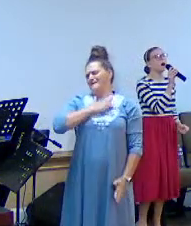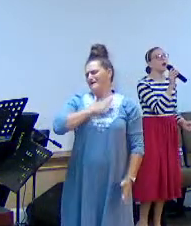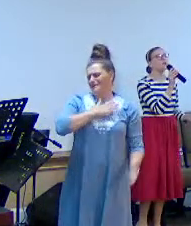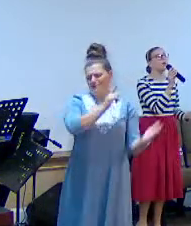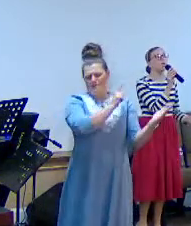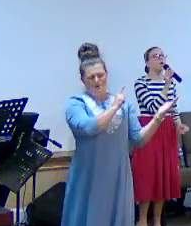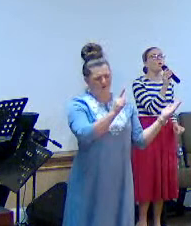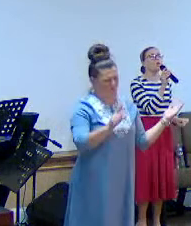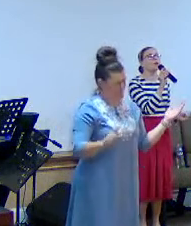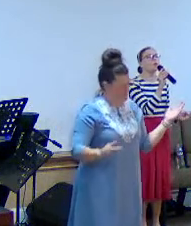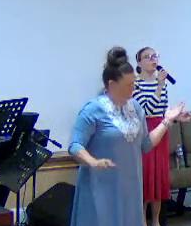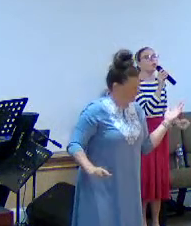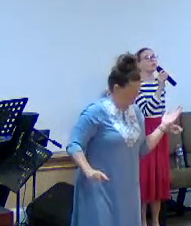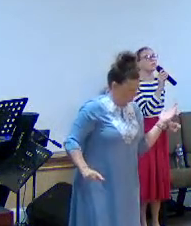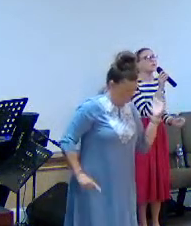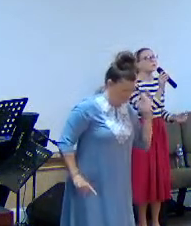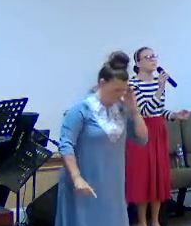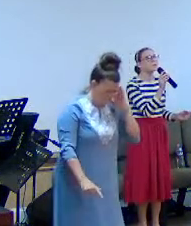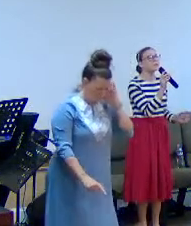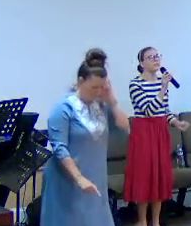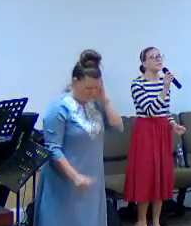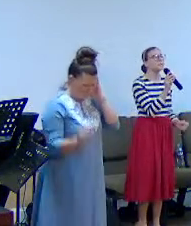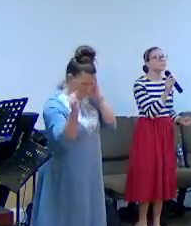my Lord.